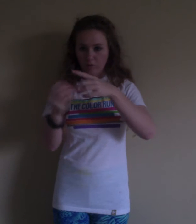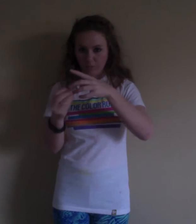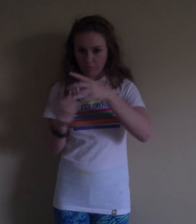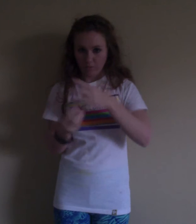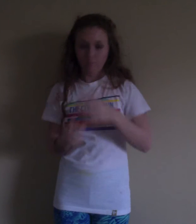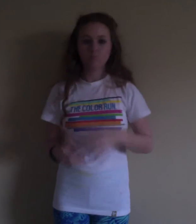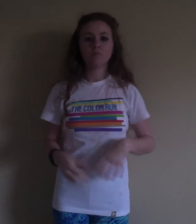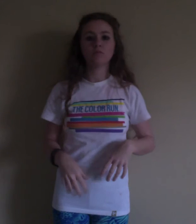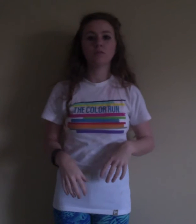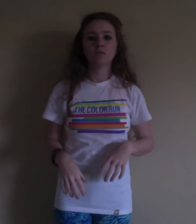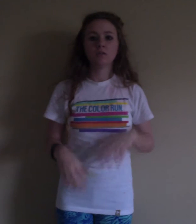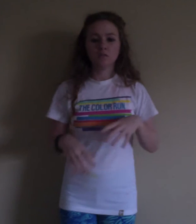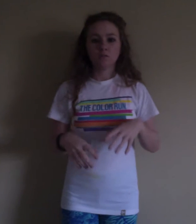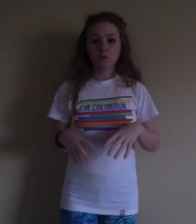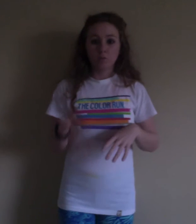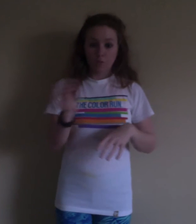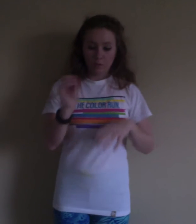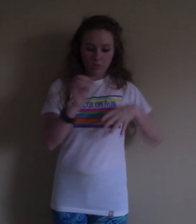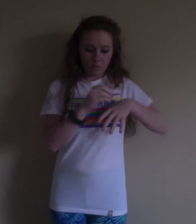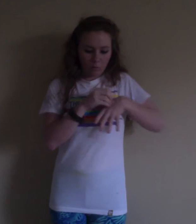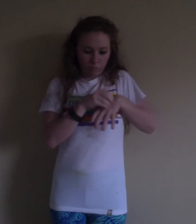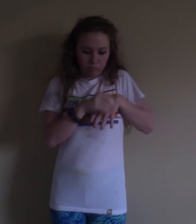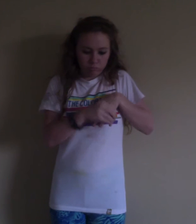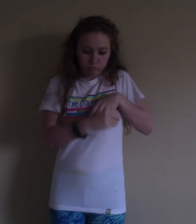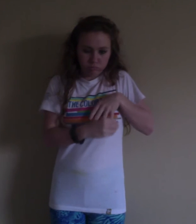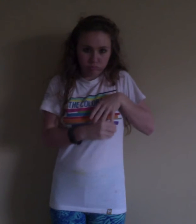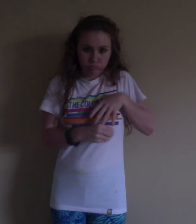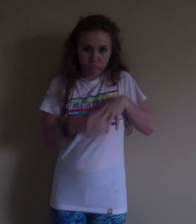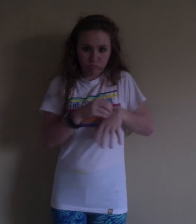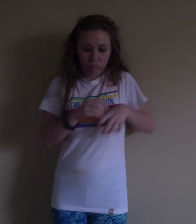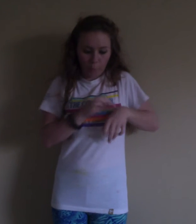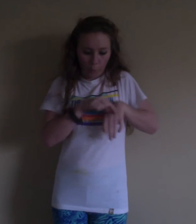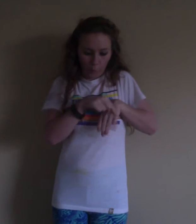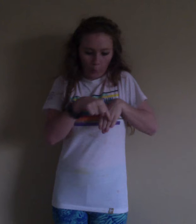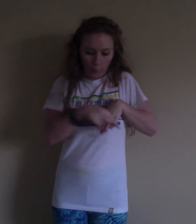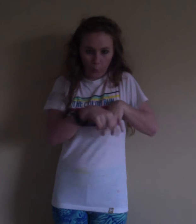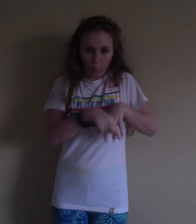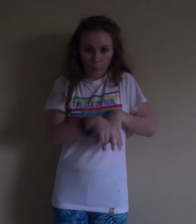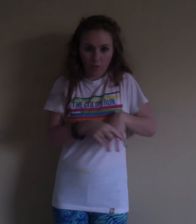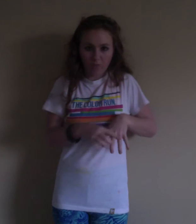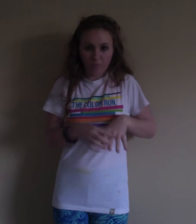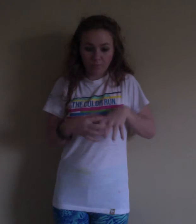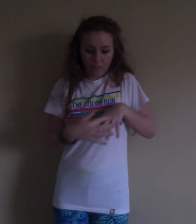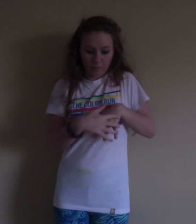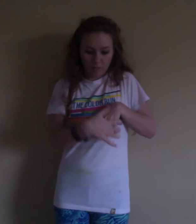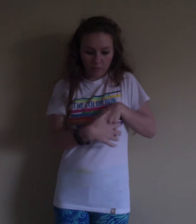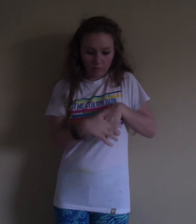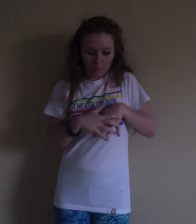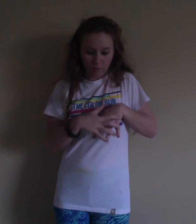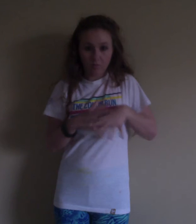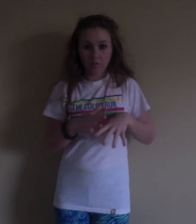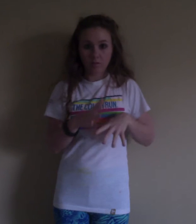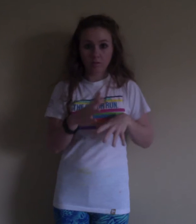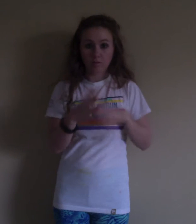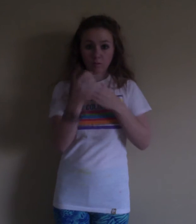air sacs and travels through the capillary walls into the bloodstream. At the same time, carbon dioxide transfers from the